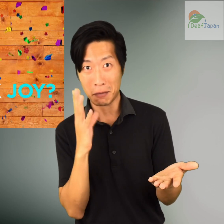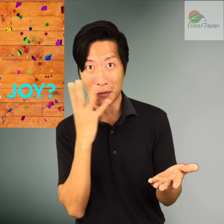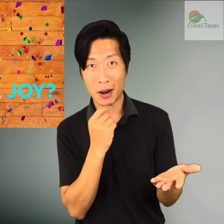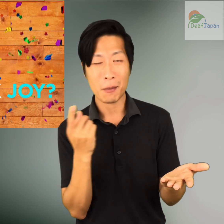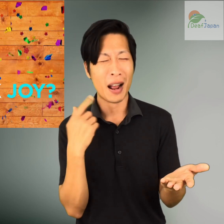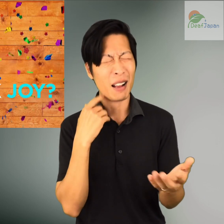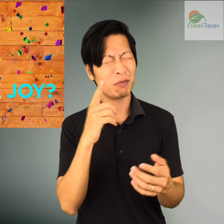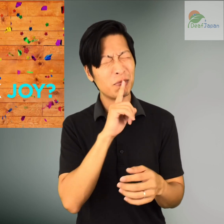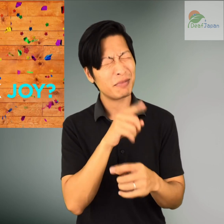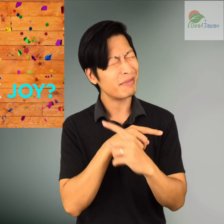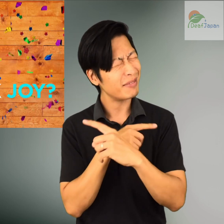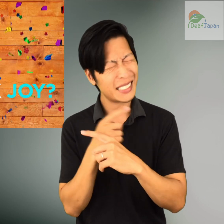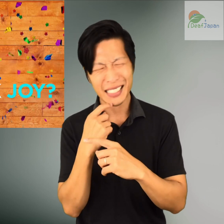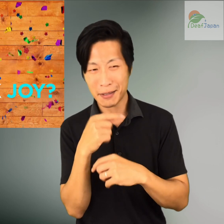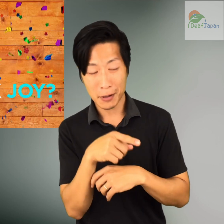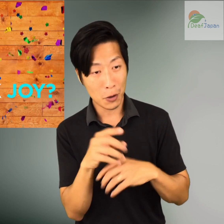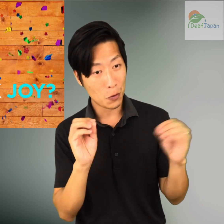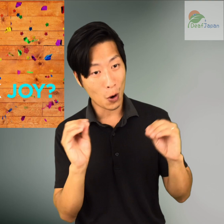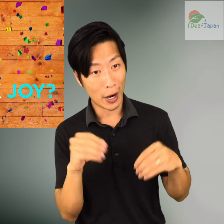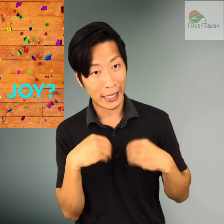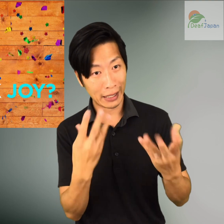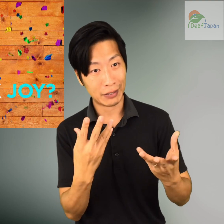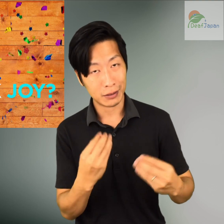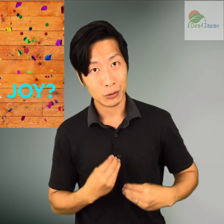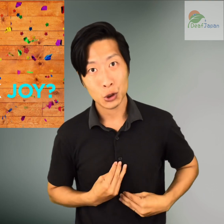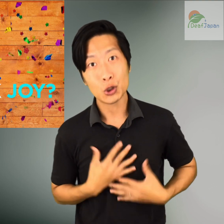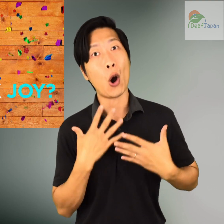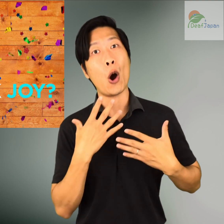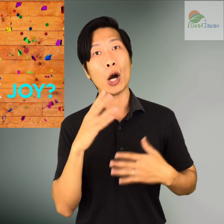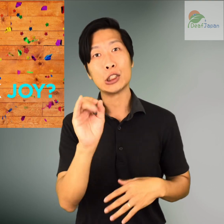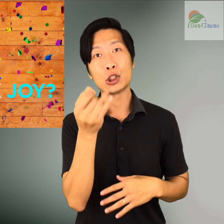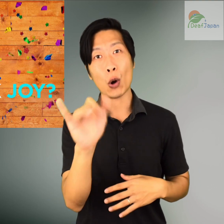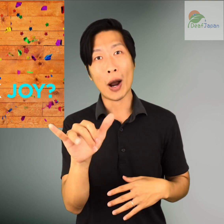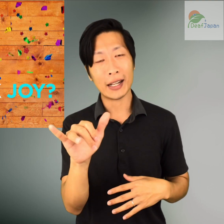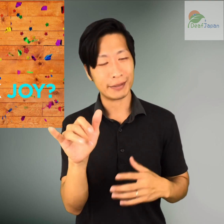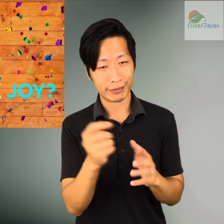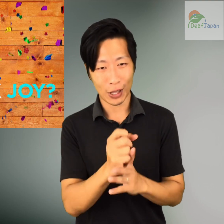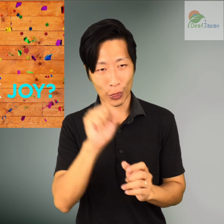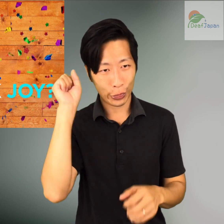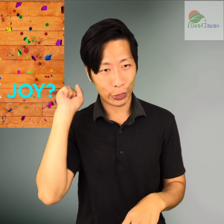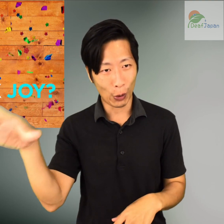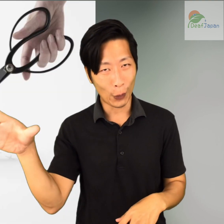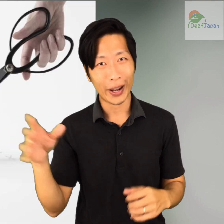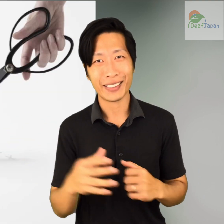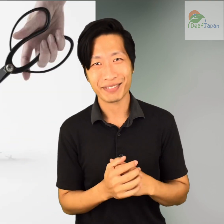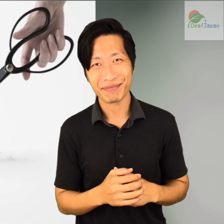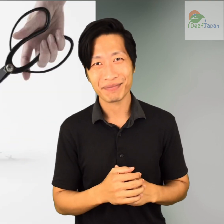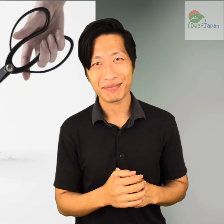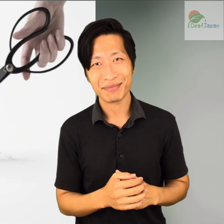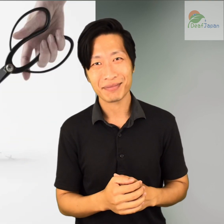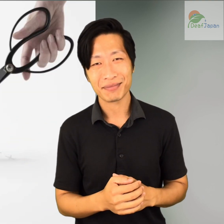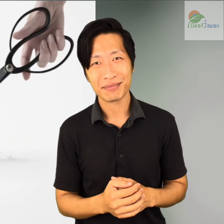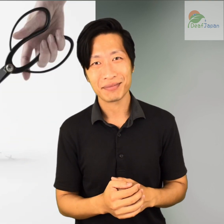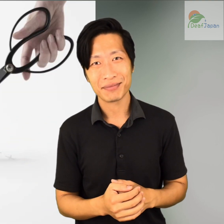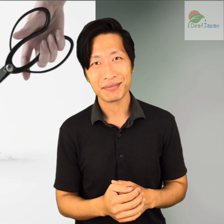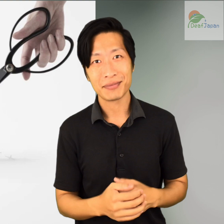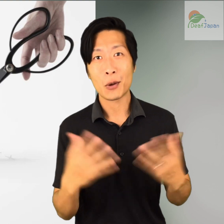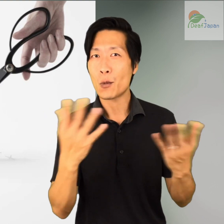As she would say, if it doesn't spark joy, throw it away. What do you think? Would you